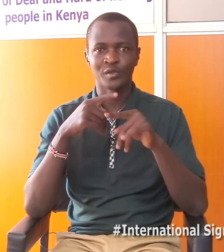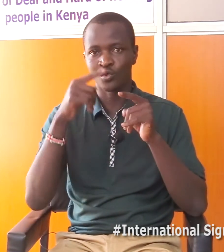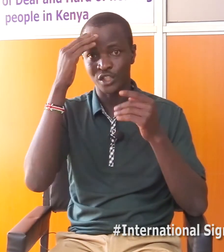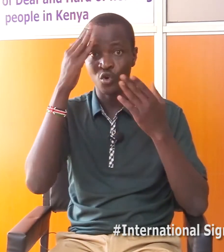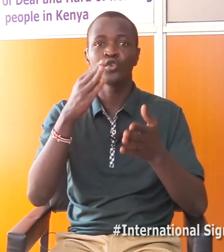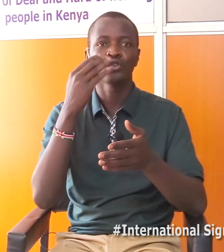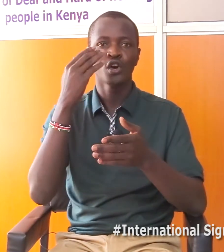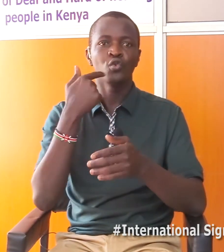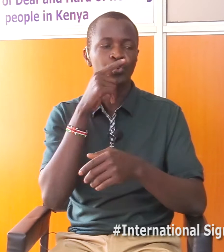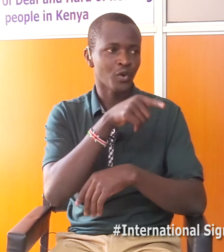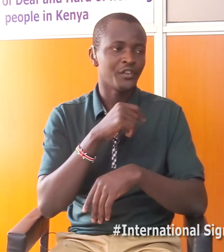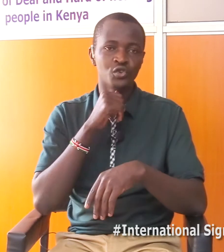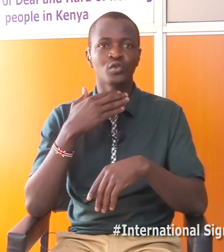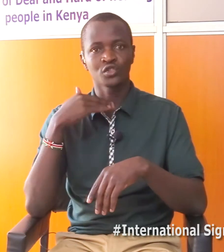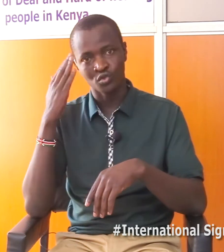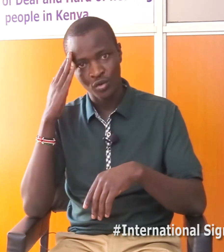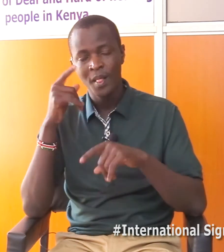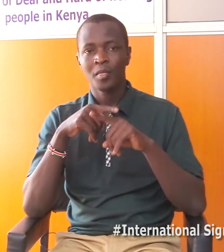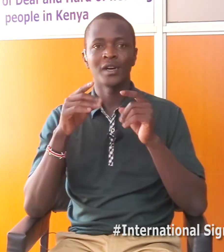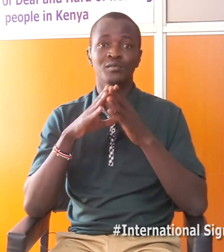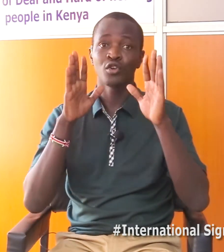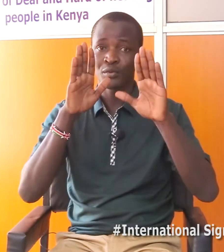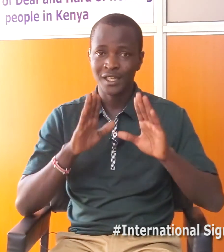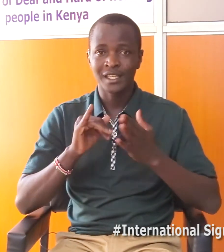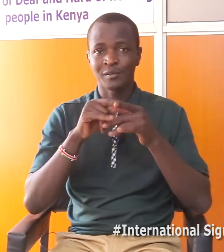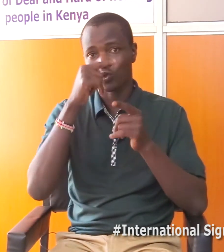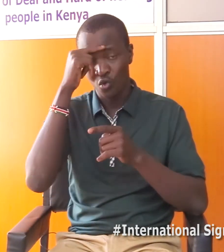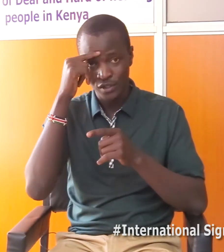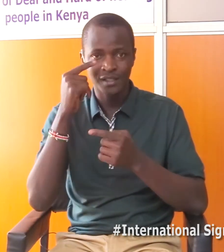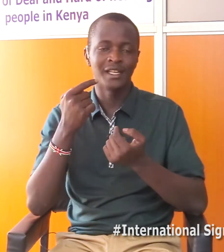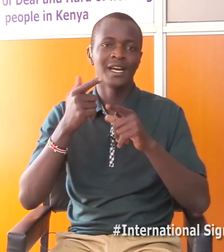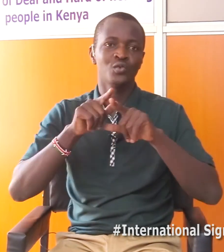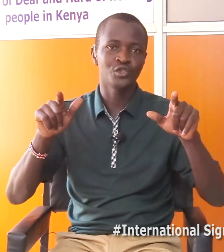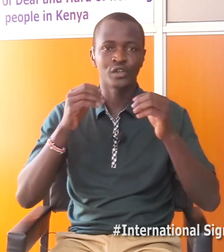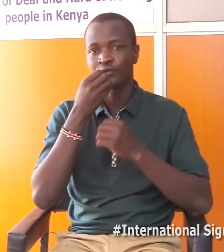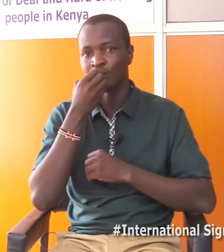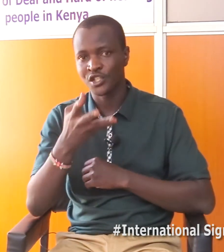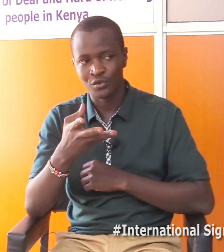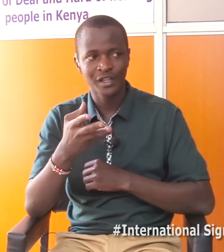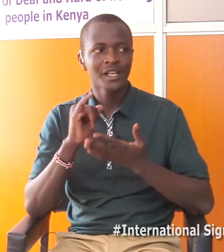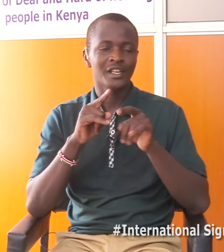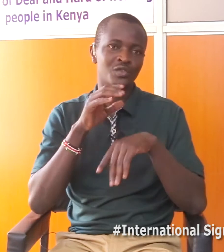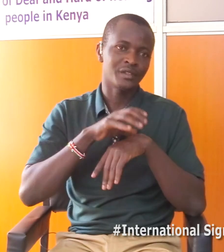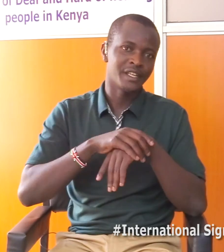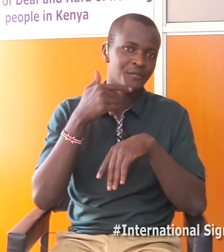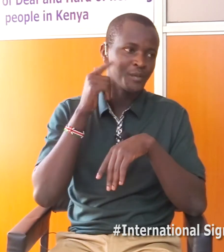because they don't know who you are, they don't want to know. But more important that because the language or information that the deaf people